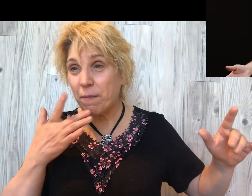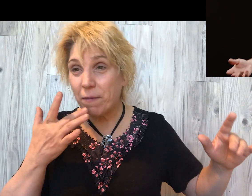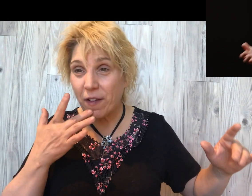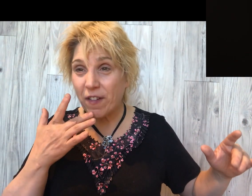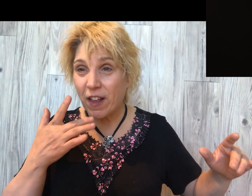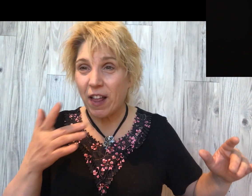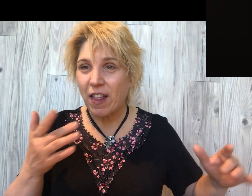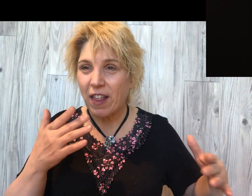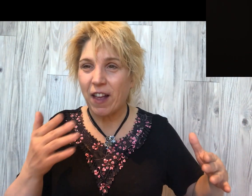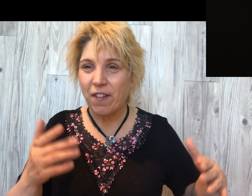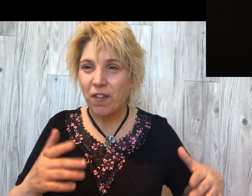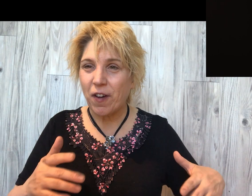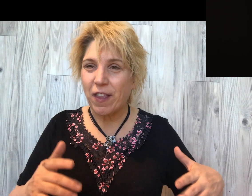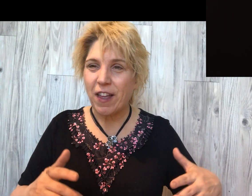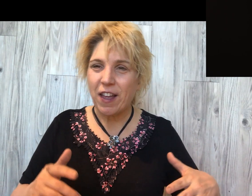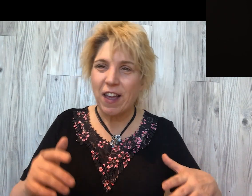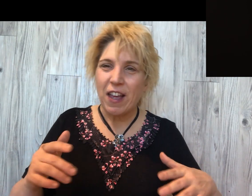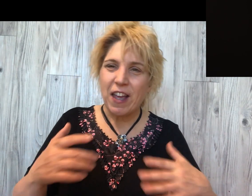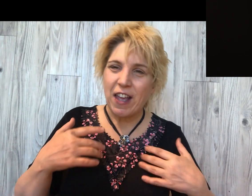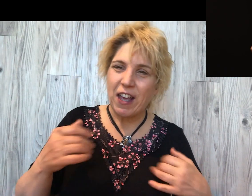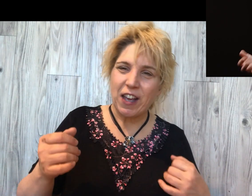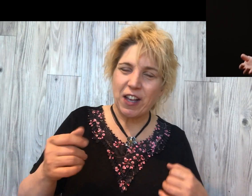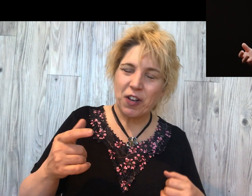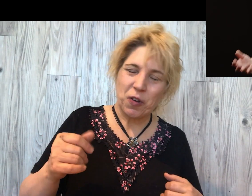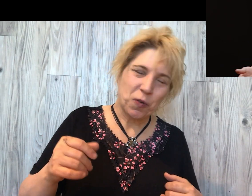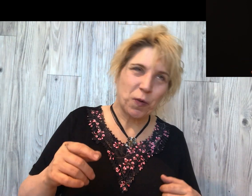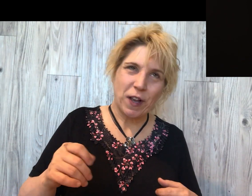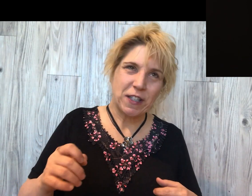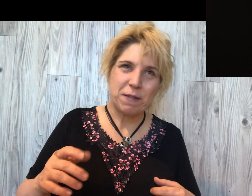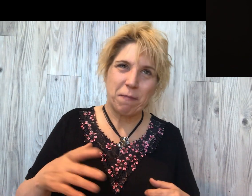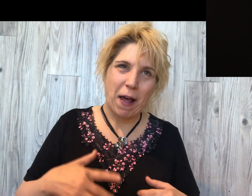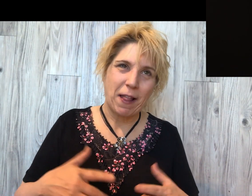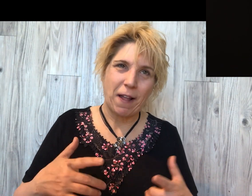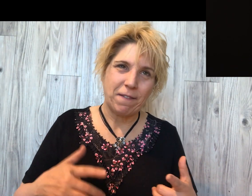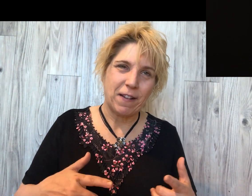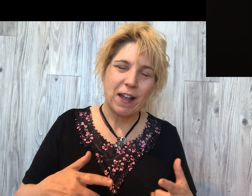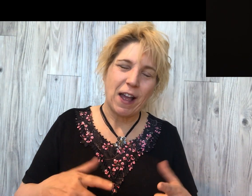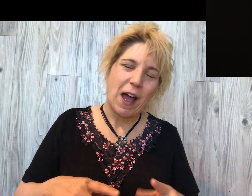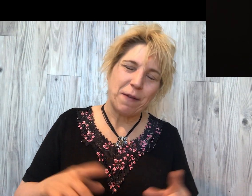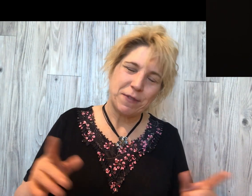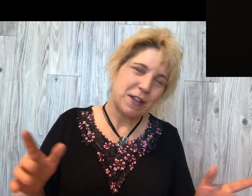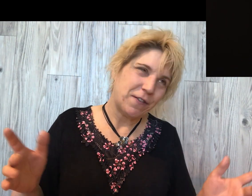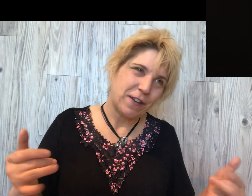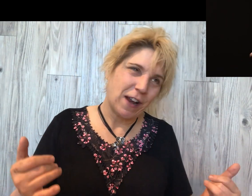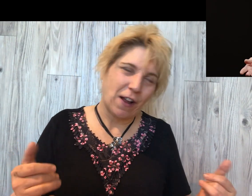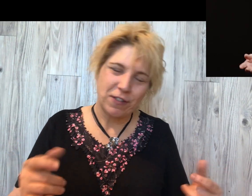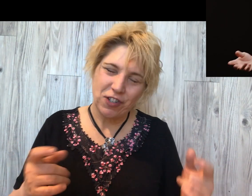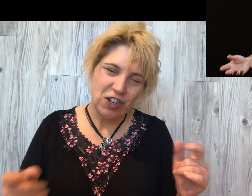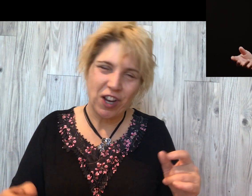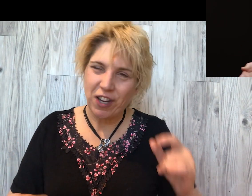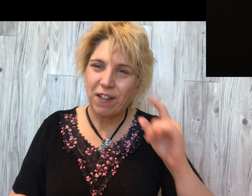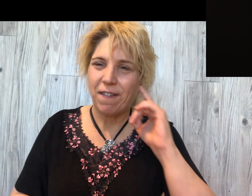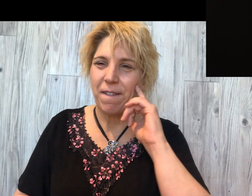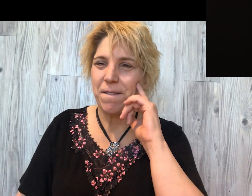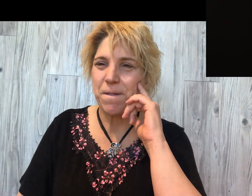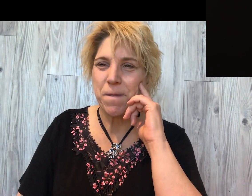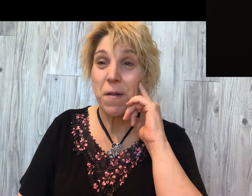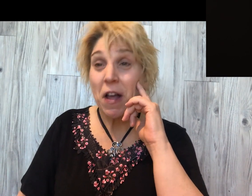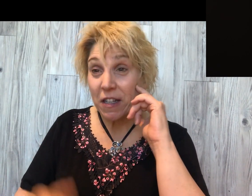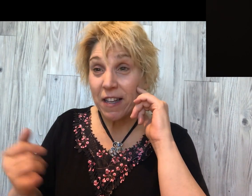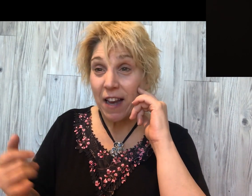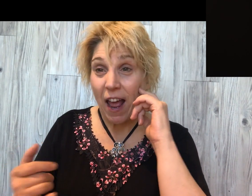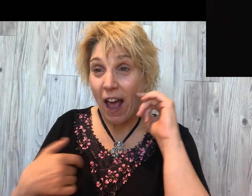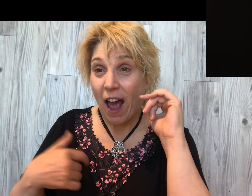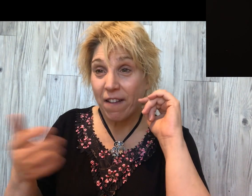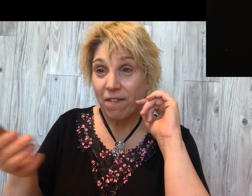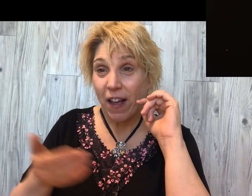you, God, for the healing grace in my life that has let me live a different kind of life. The today I invite